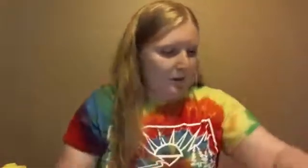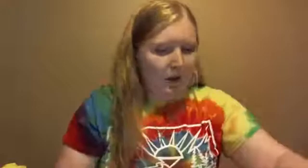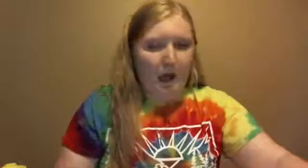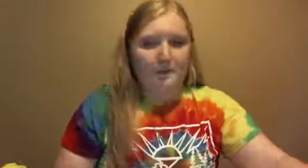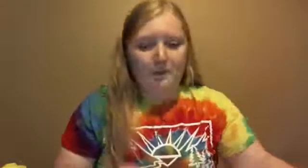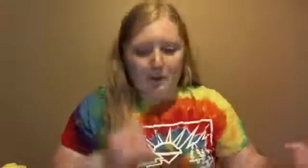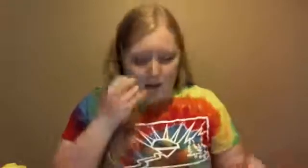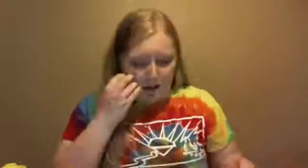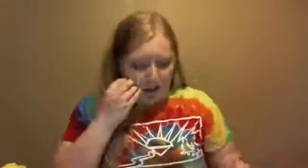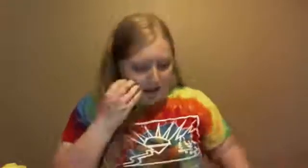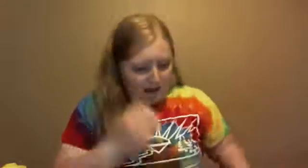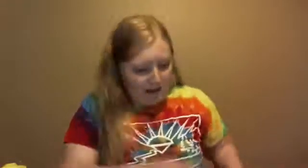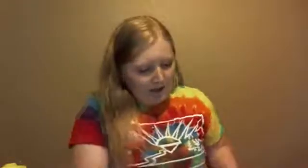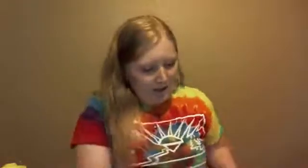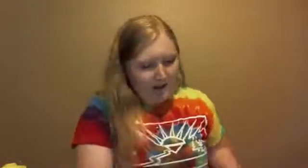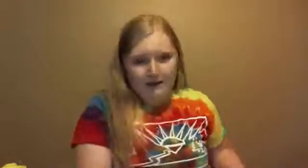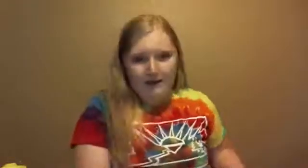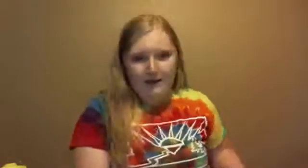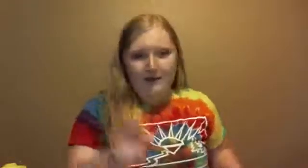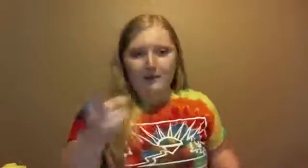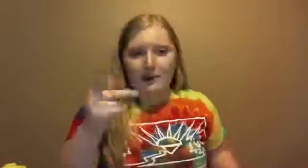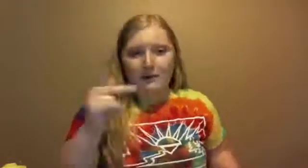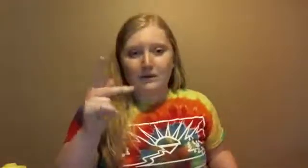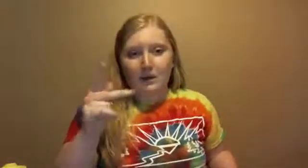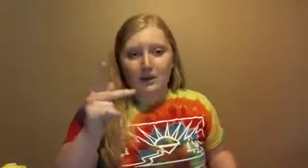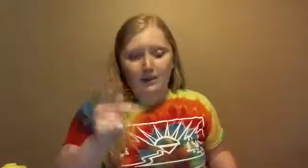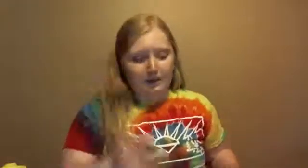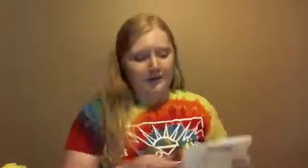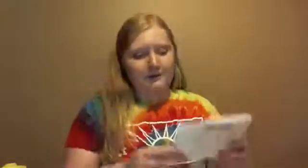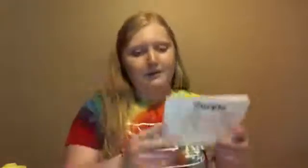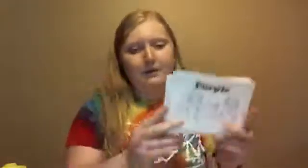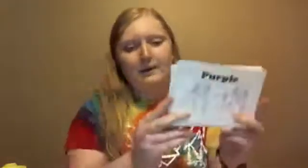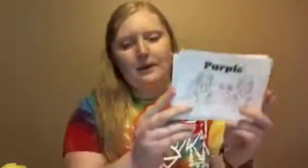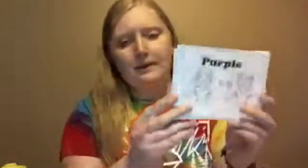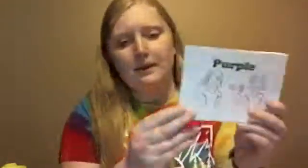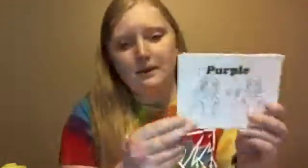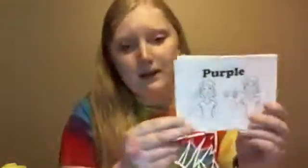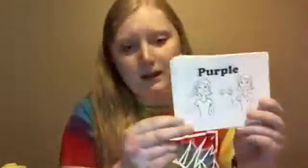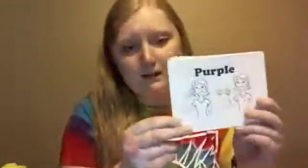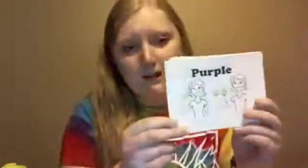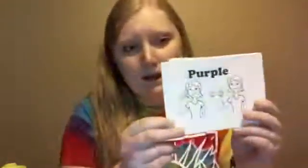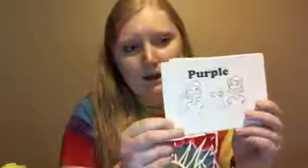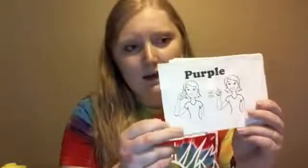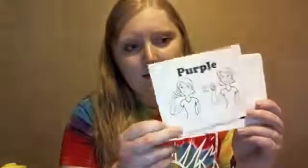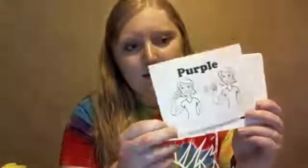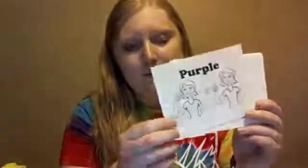Okay, and now let's see, that was purple. Let's see what our next color is.